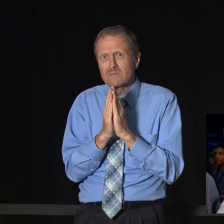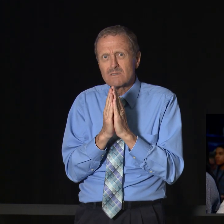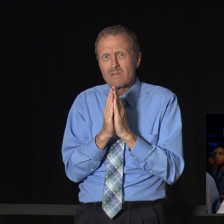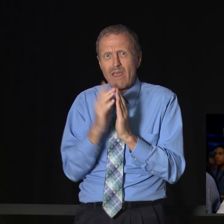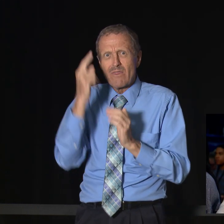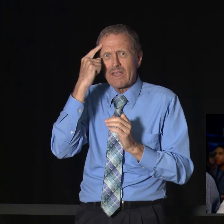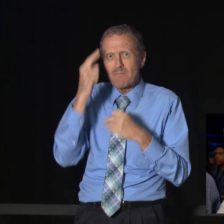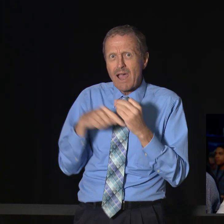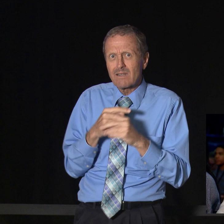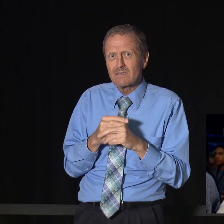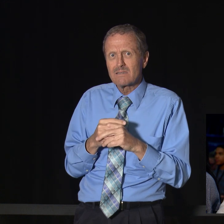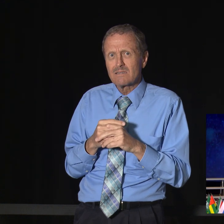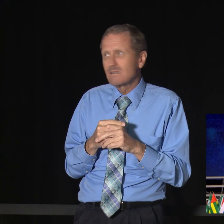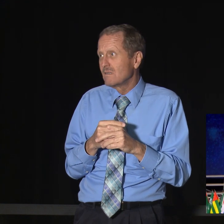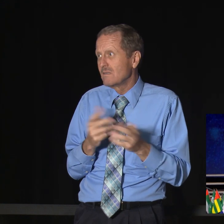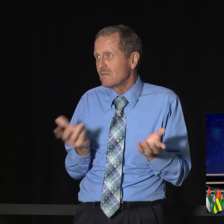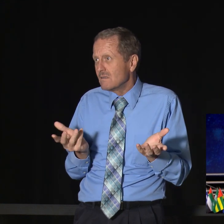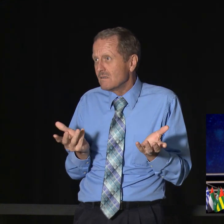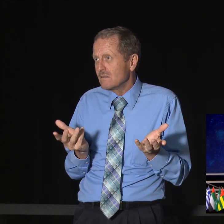Think about it.